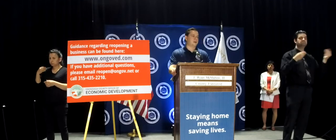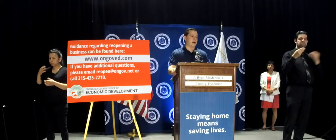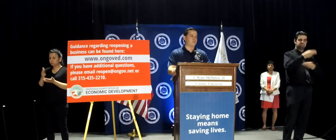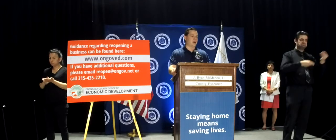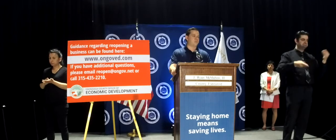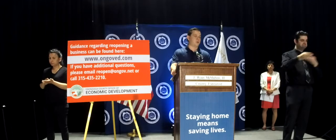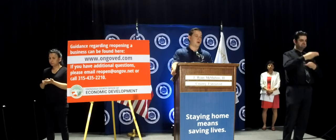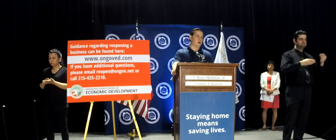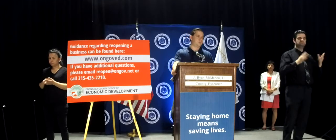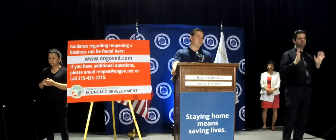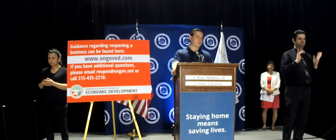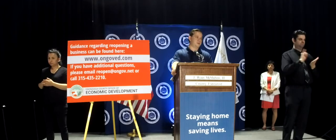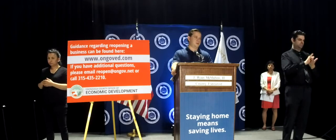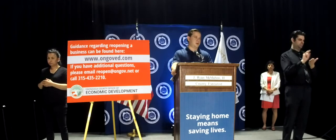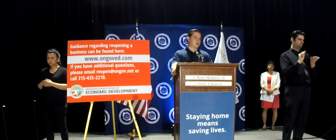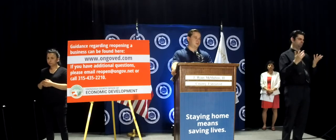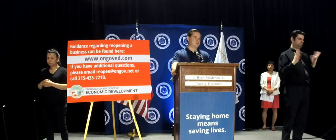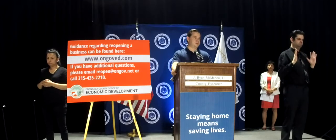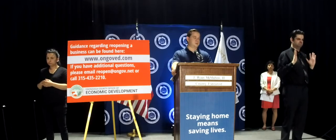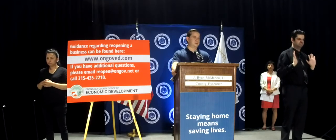on. I brought up